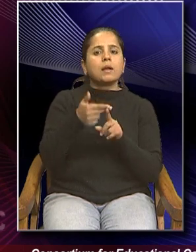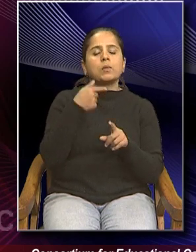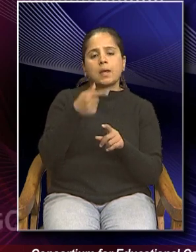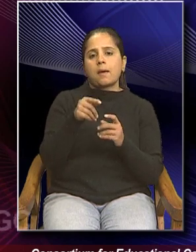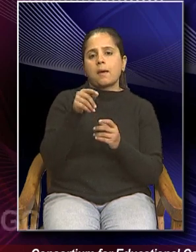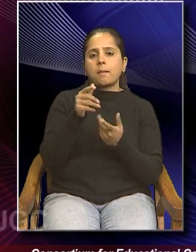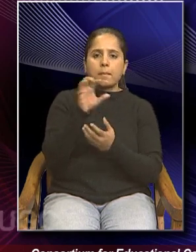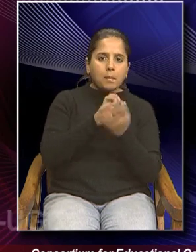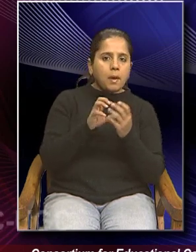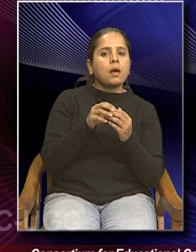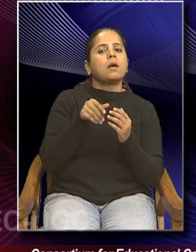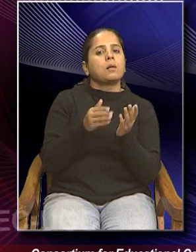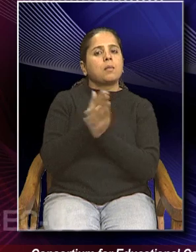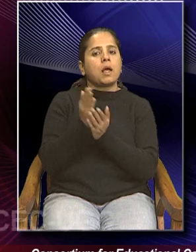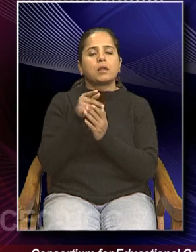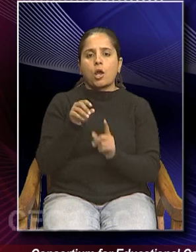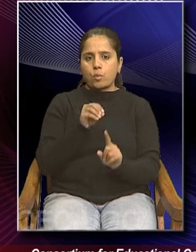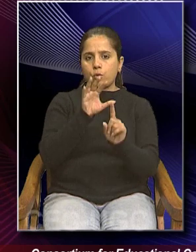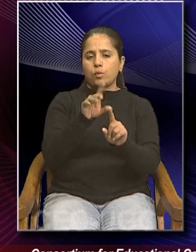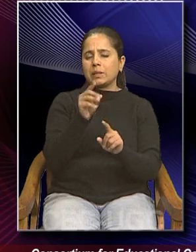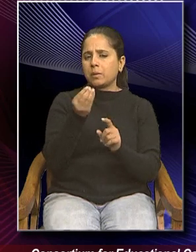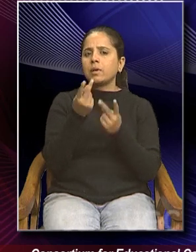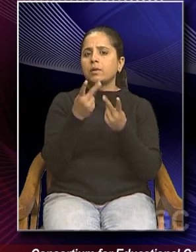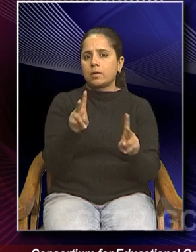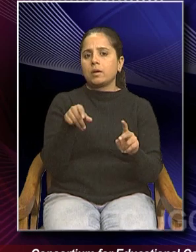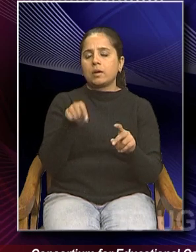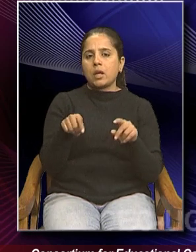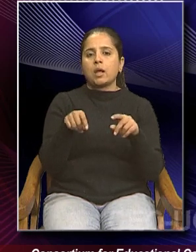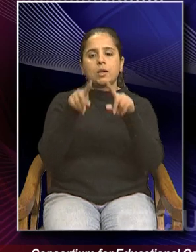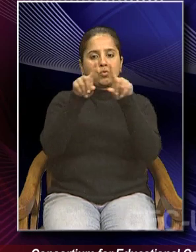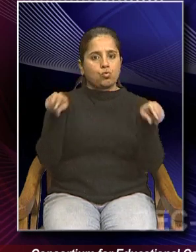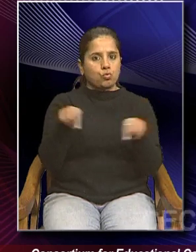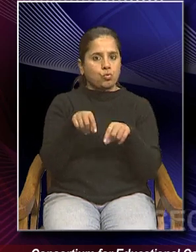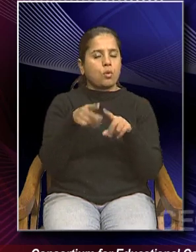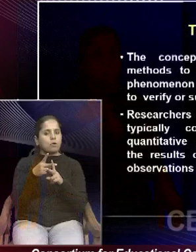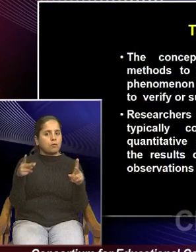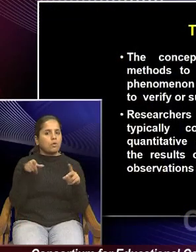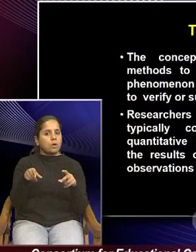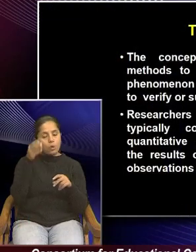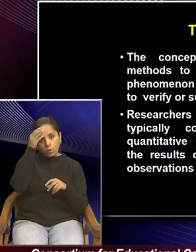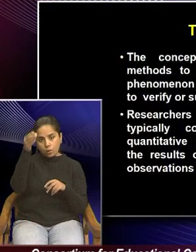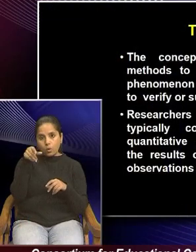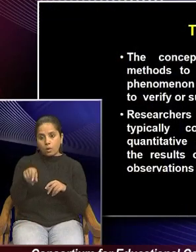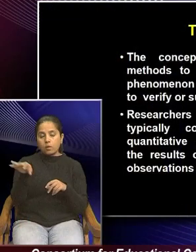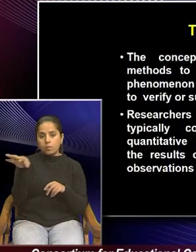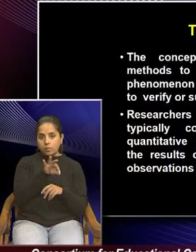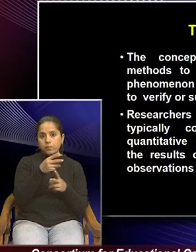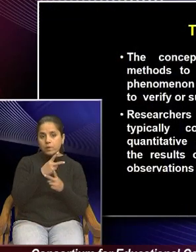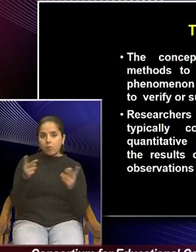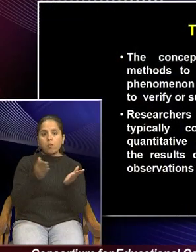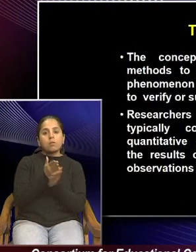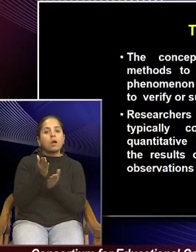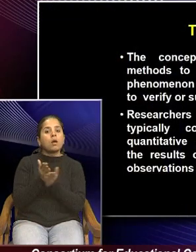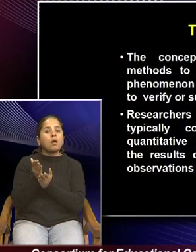method approach but is slightly different from it. This is known as triangulation. The concept of employing multiple